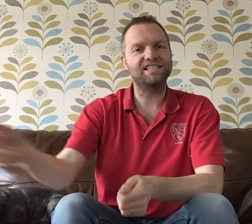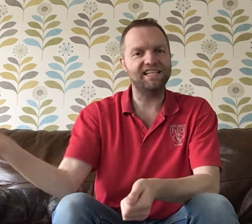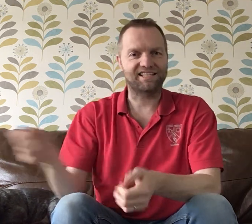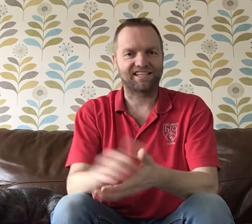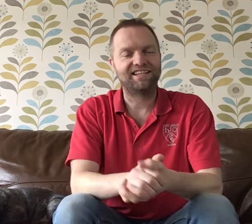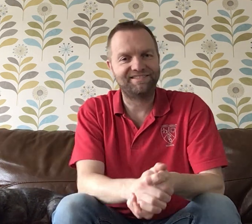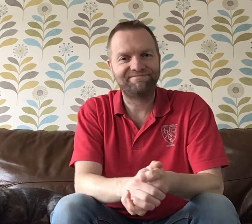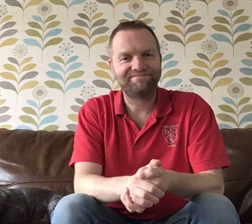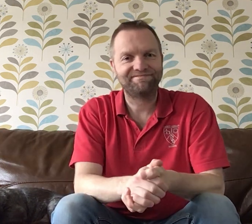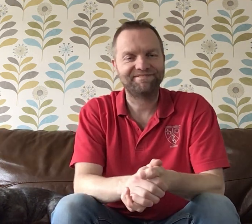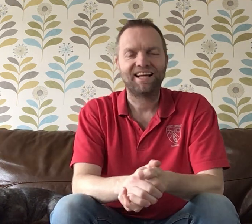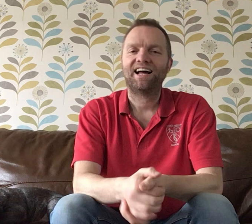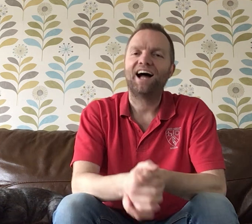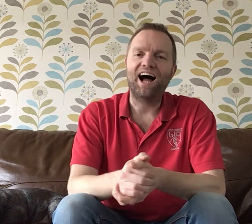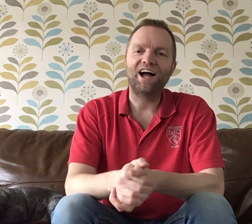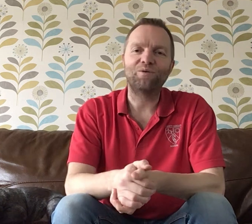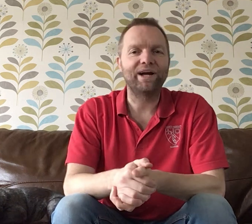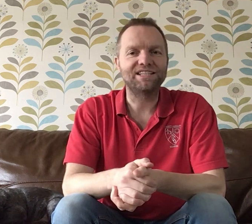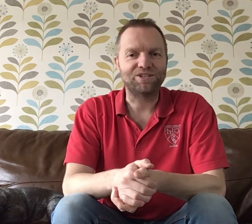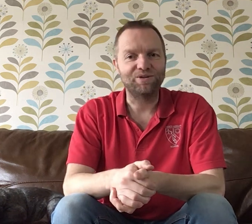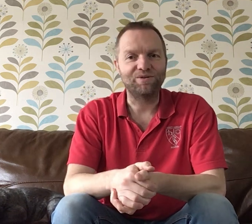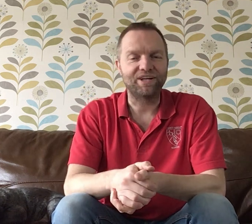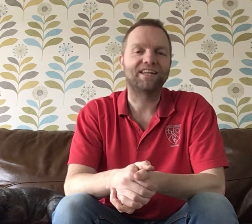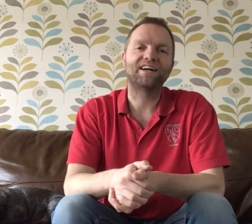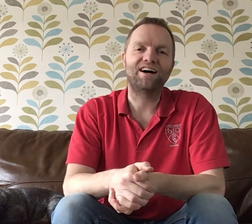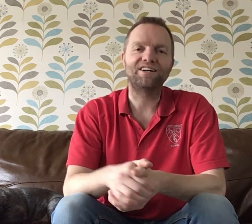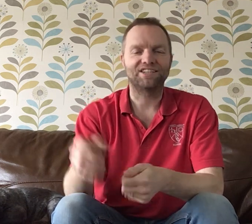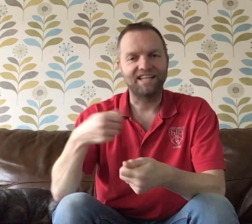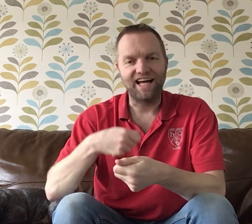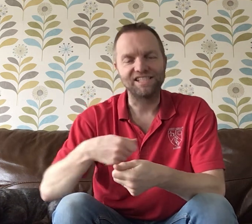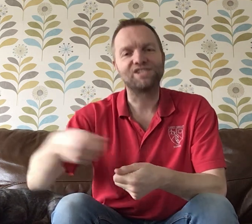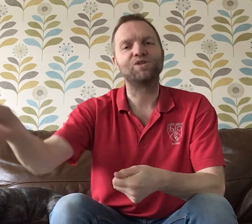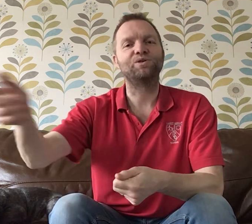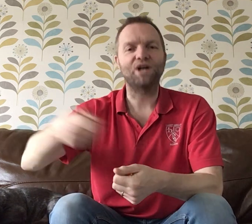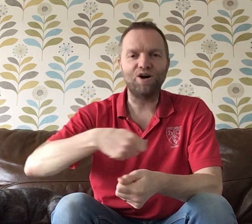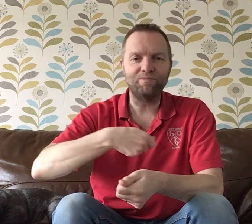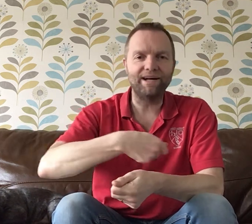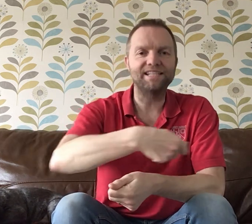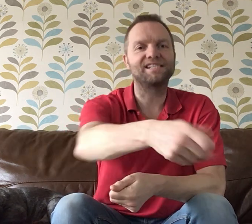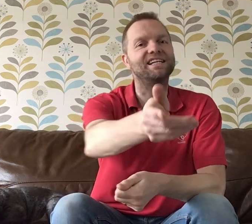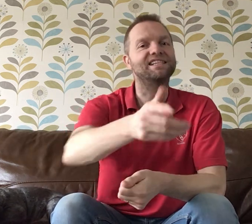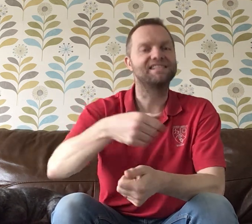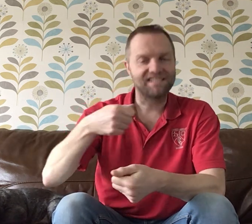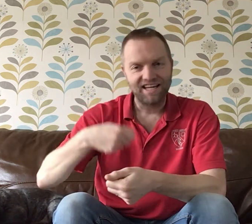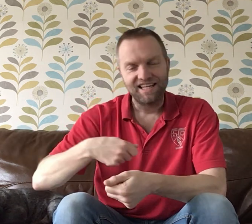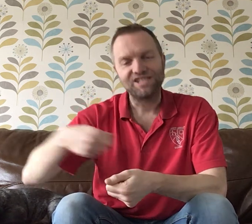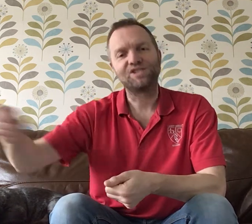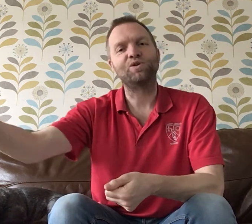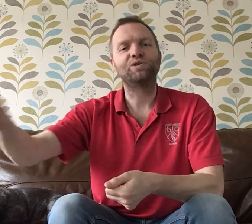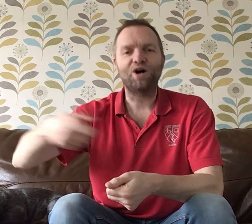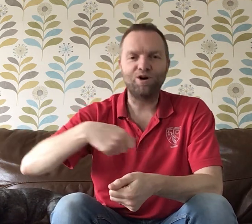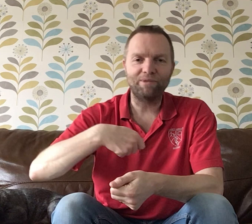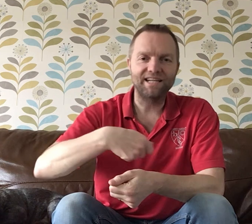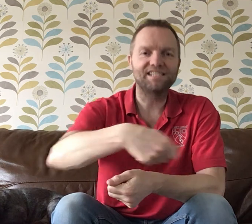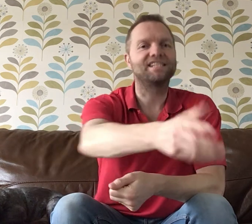seeds. I went to the garden and sowed all my seeds, sowed all my